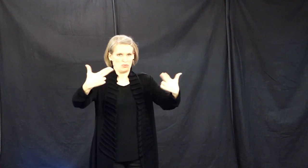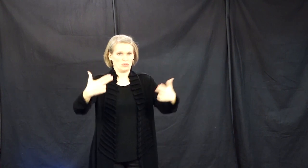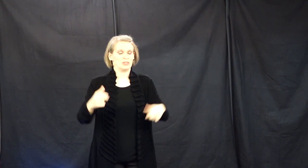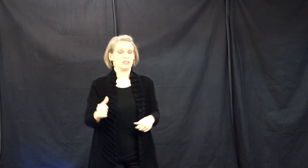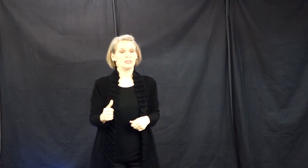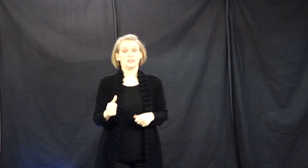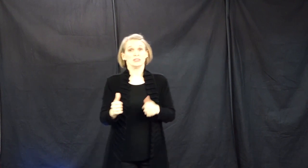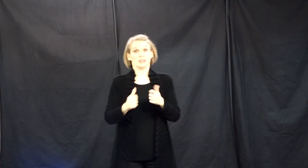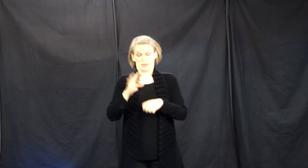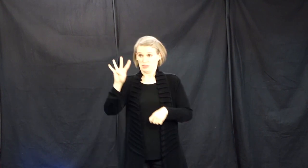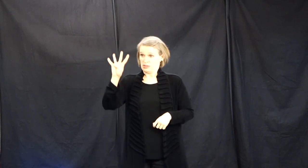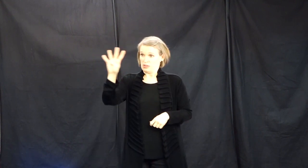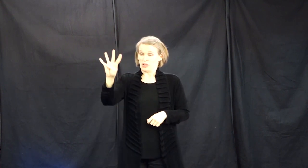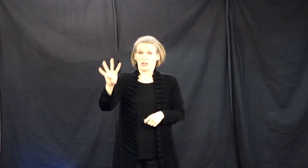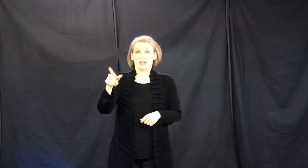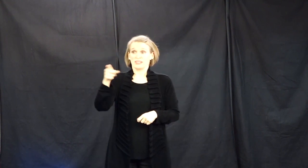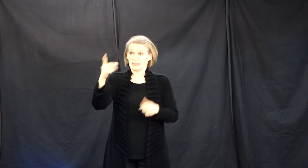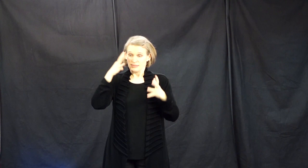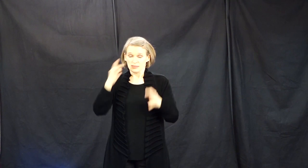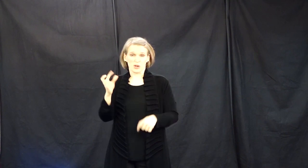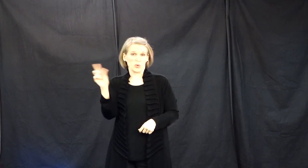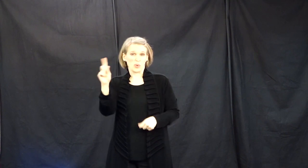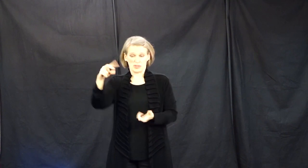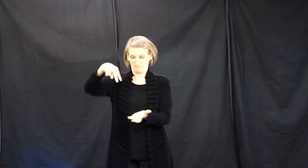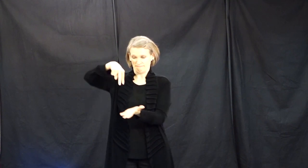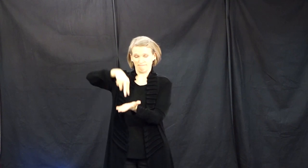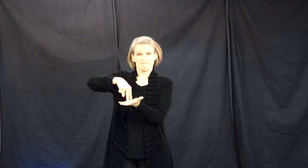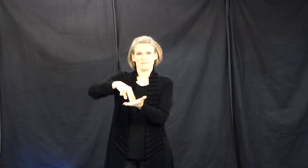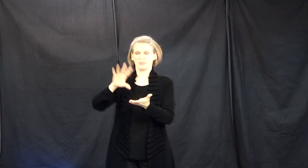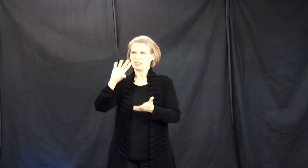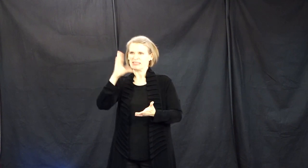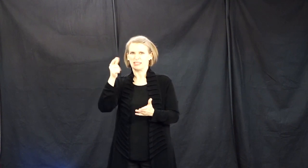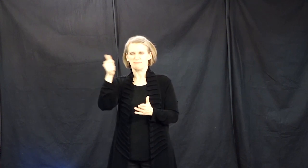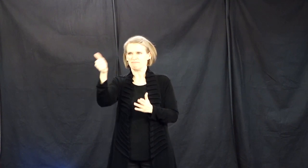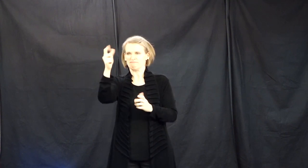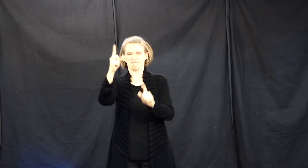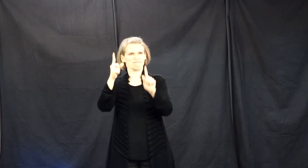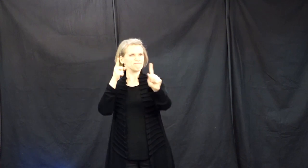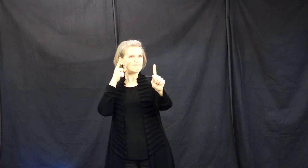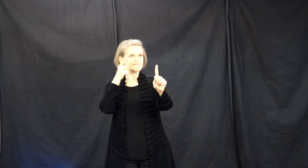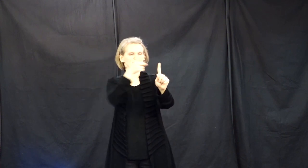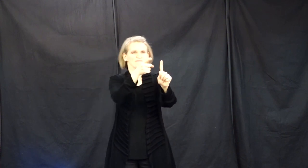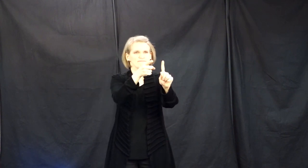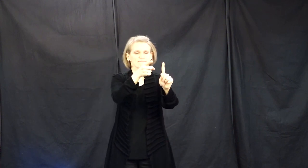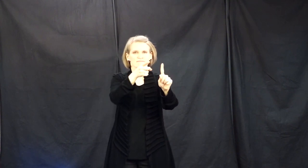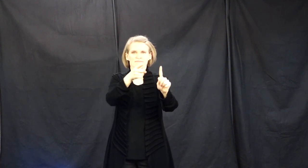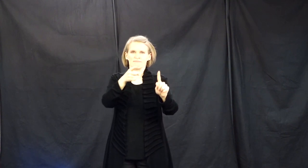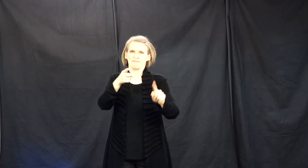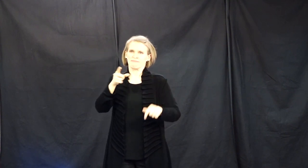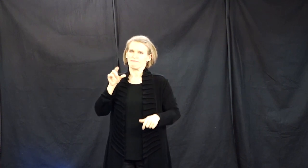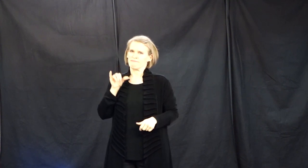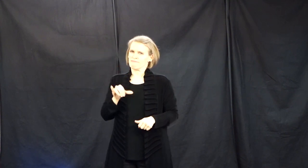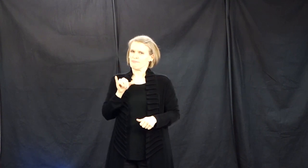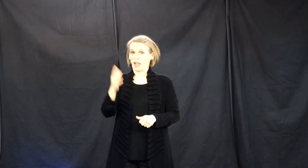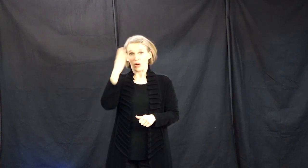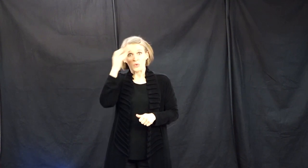4. Hamilton drew first position, looking to the world like a man on a mission. This is a soldier with a